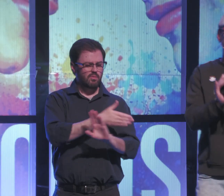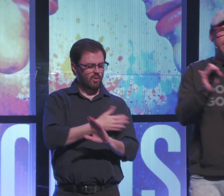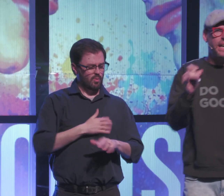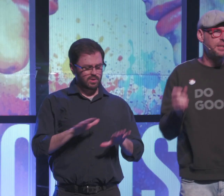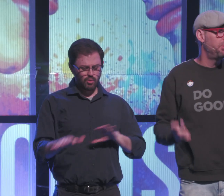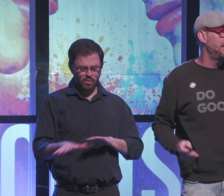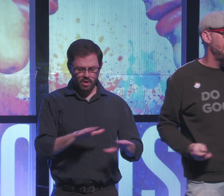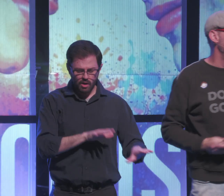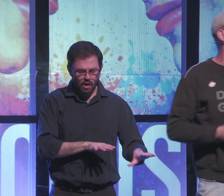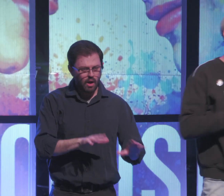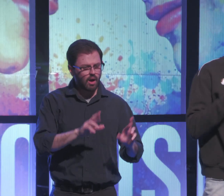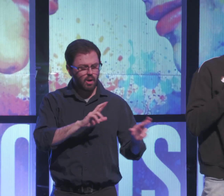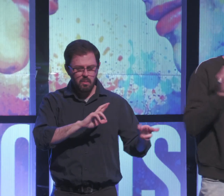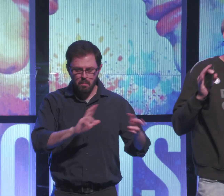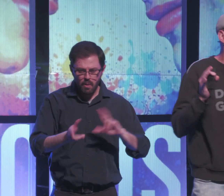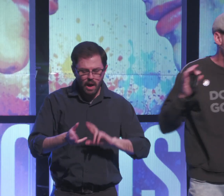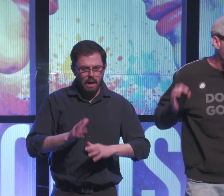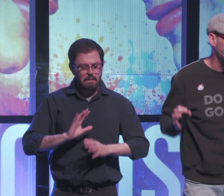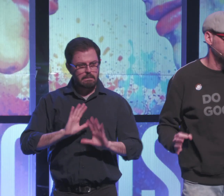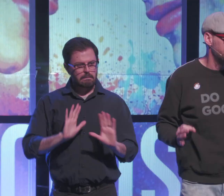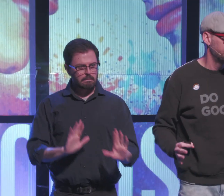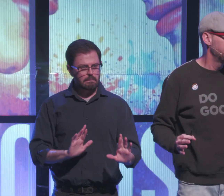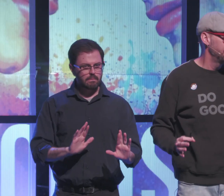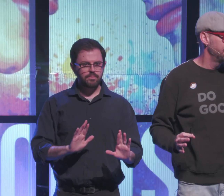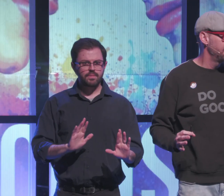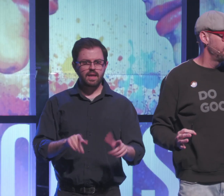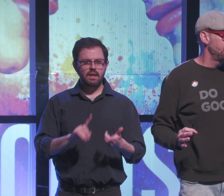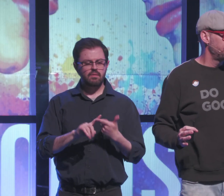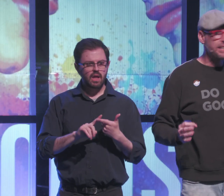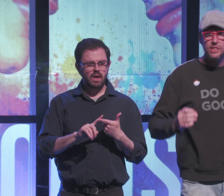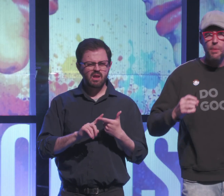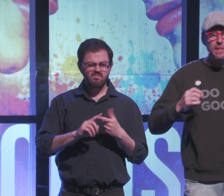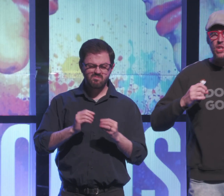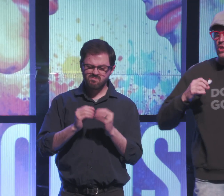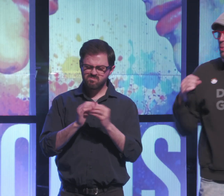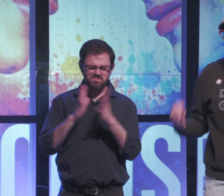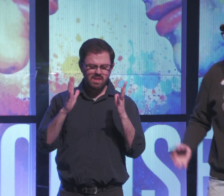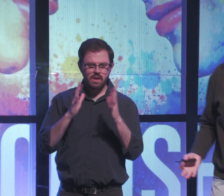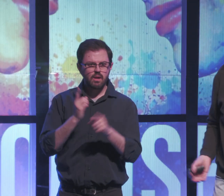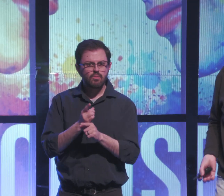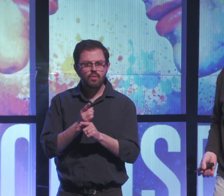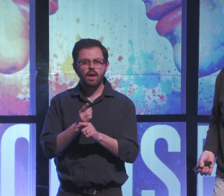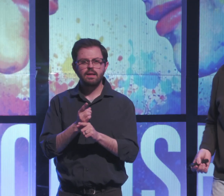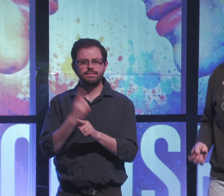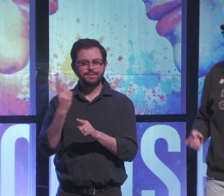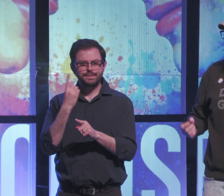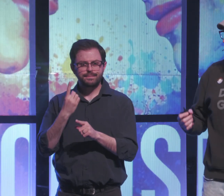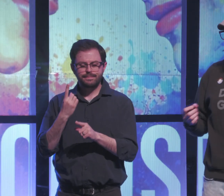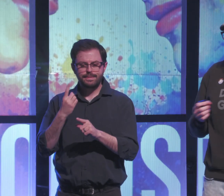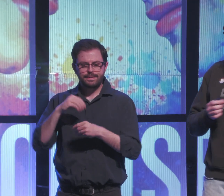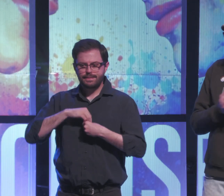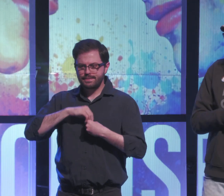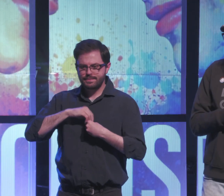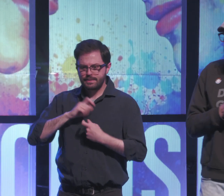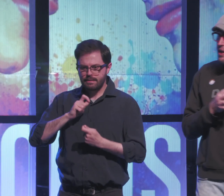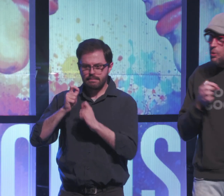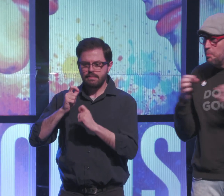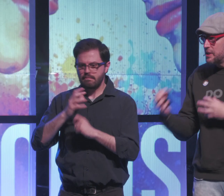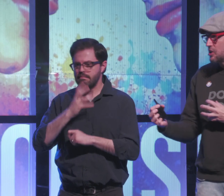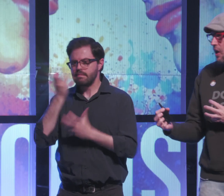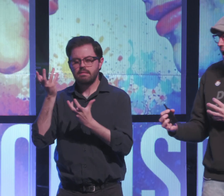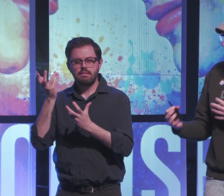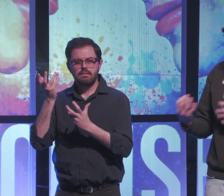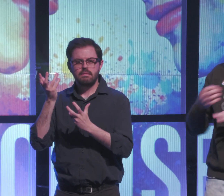so collected. We got the plan. And then all of a sudden we aren't. Right? Something switched inside of us. And like Dr.